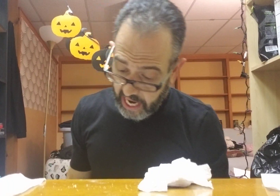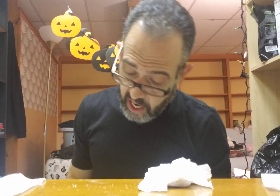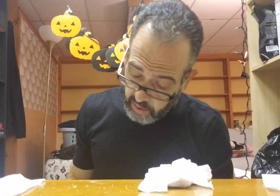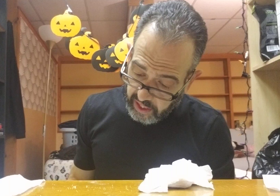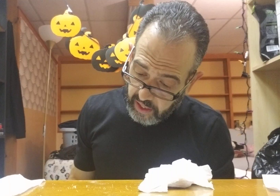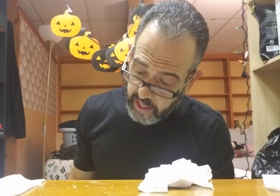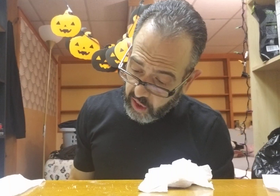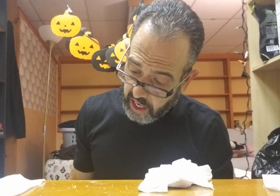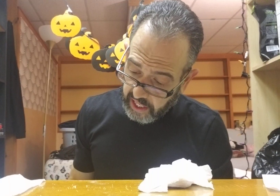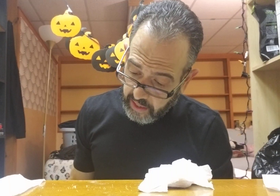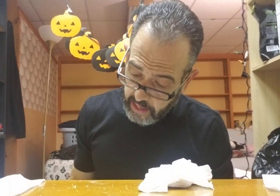Now we're going to be talking about